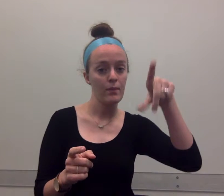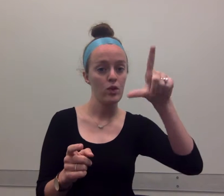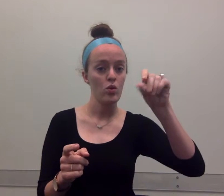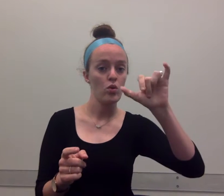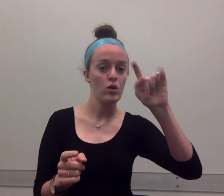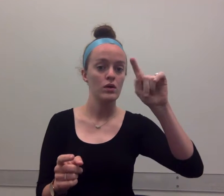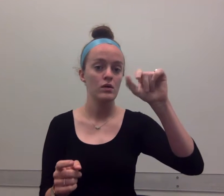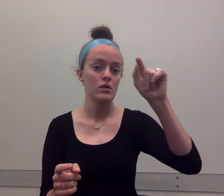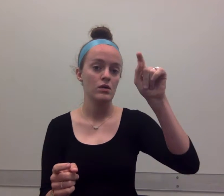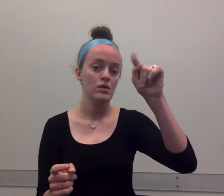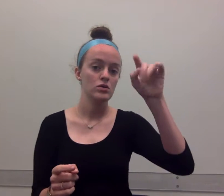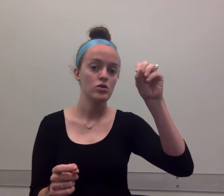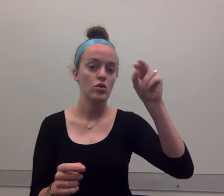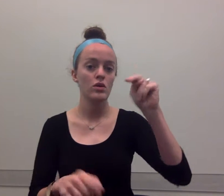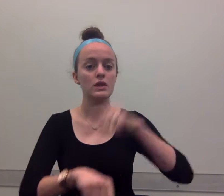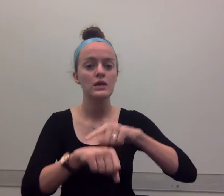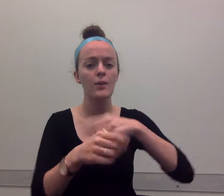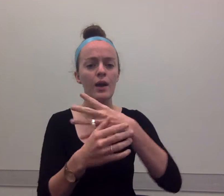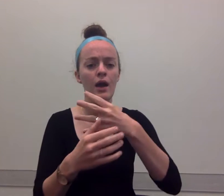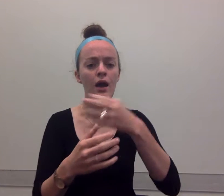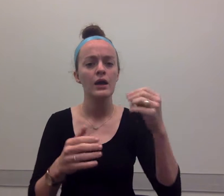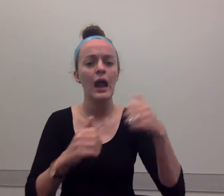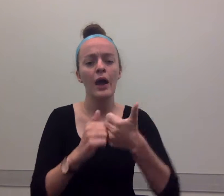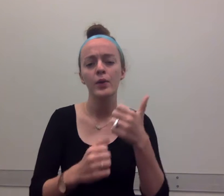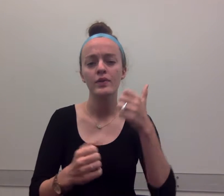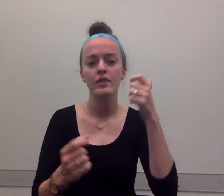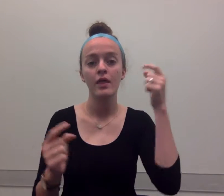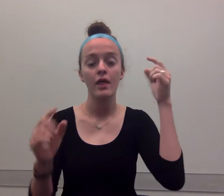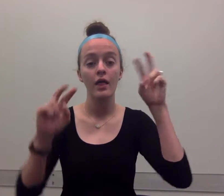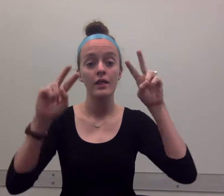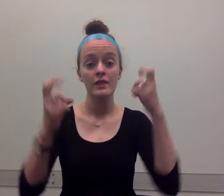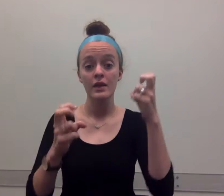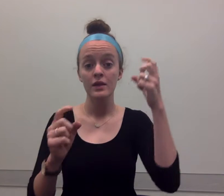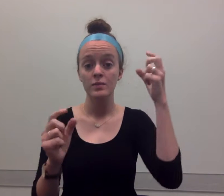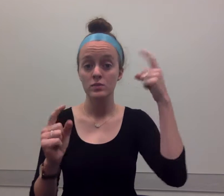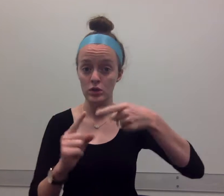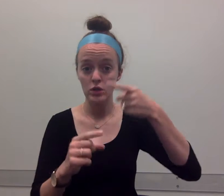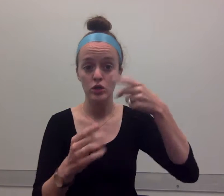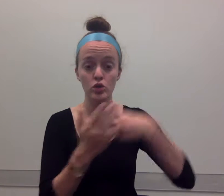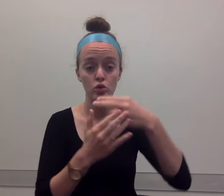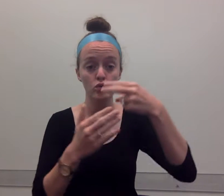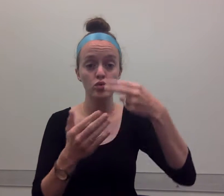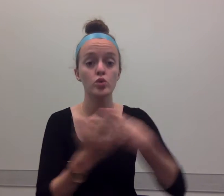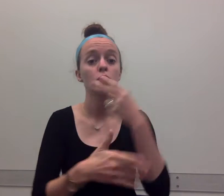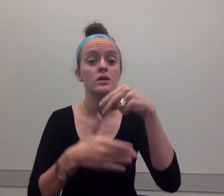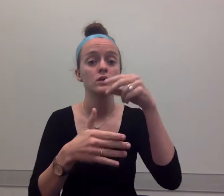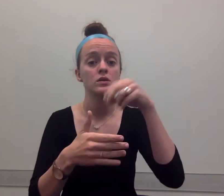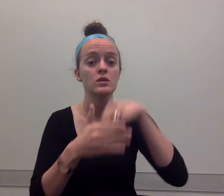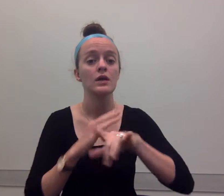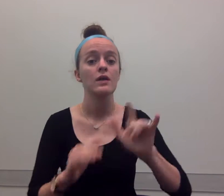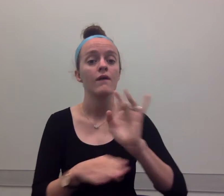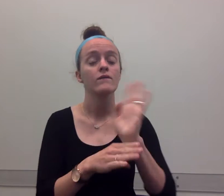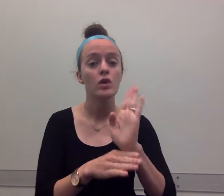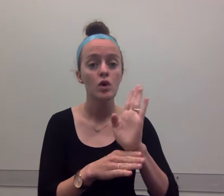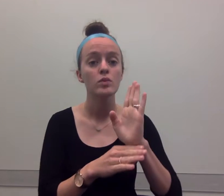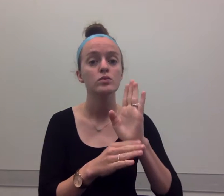the themes of the Blaxploitation films, which were films of the 1970s, the themes were recurring in contemporary